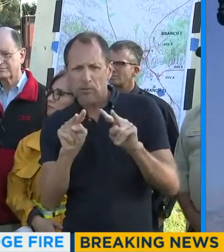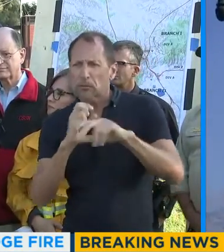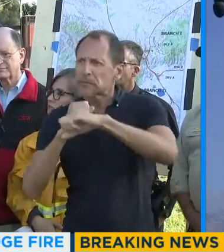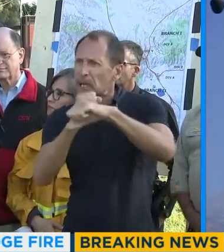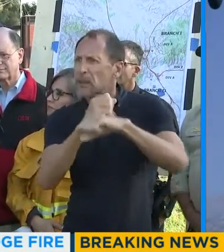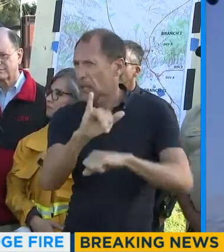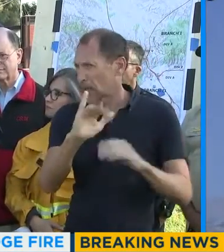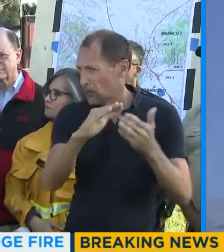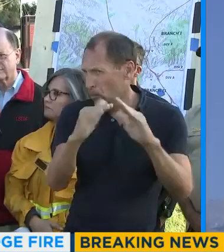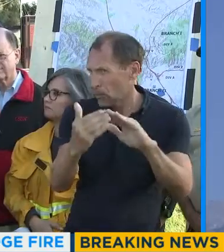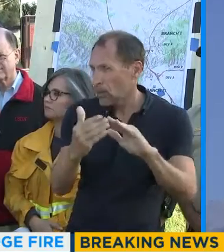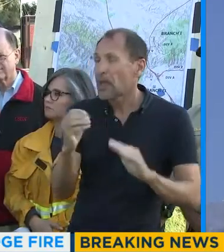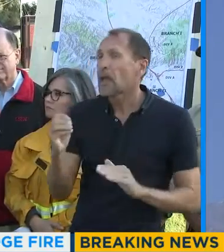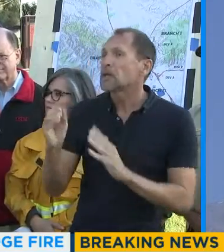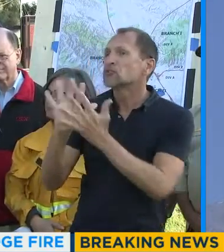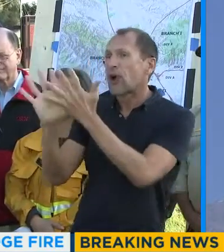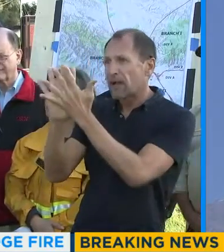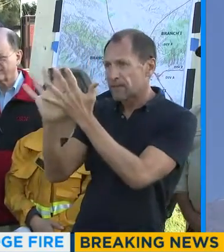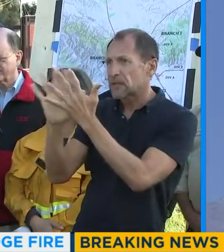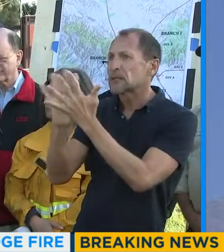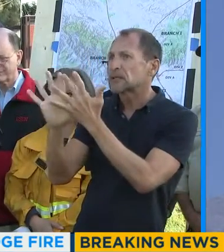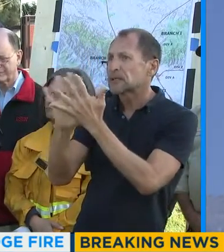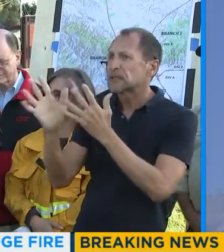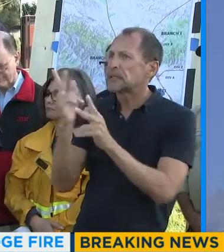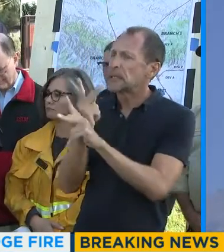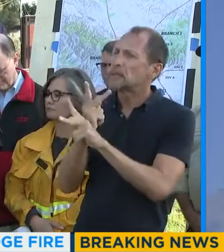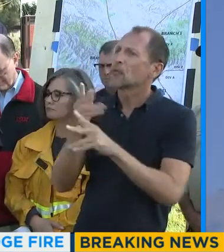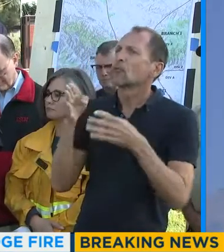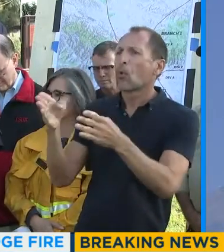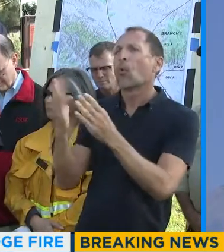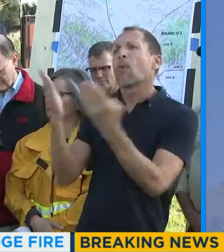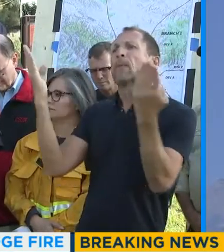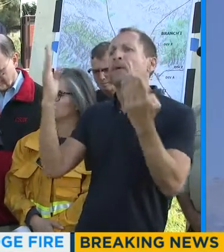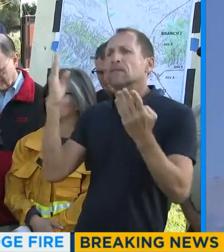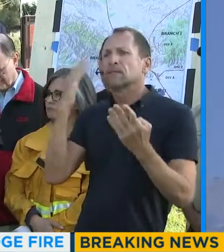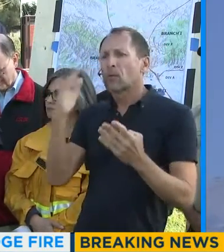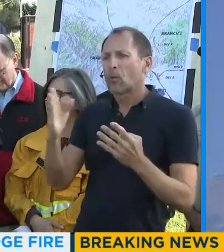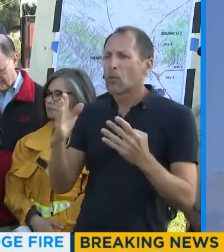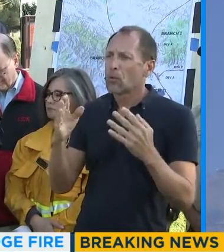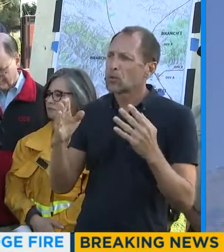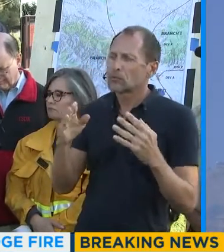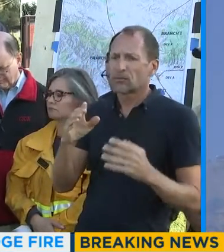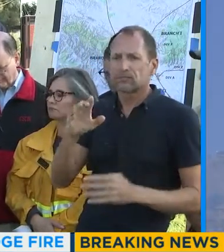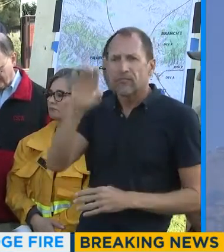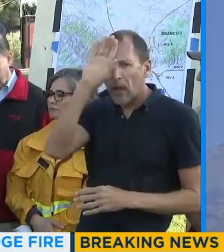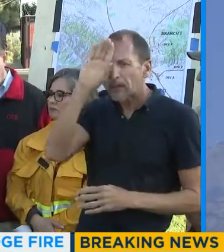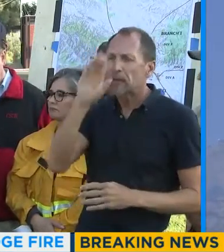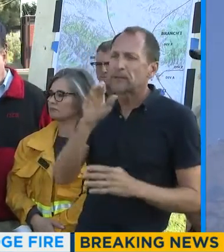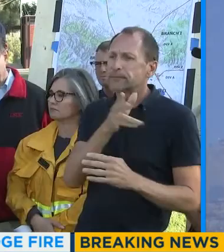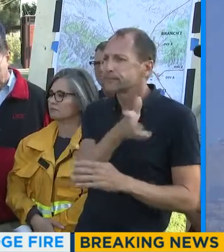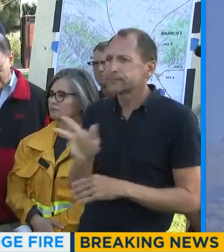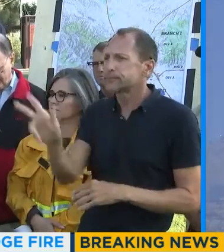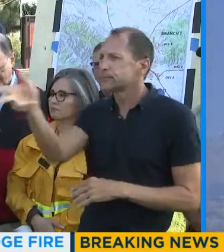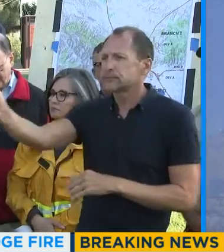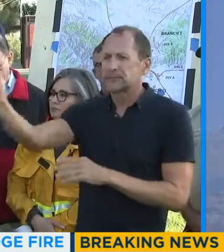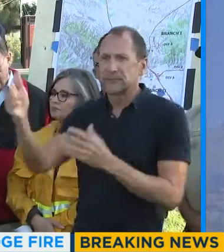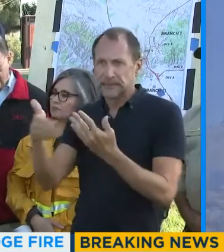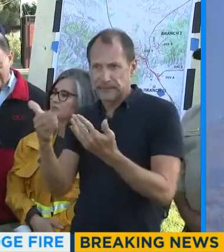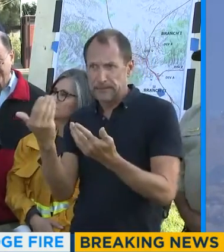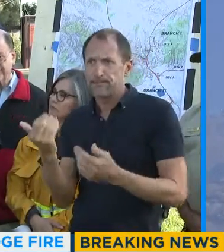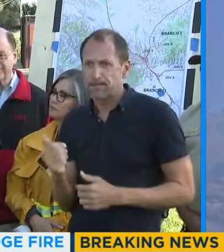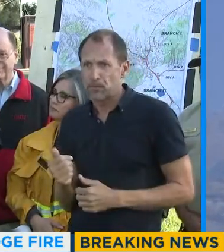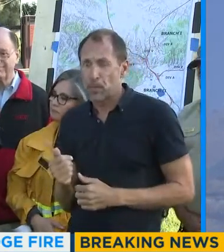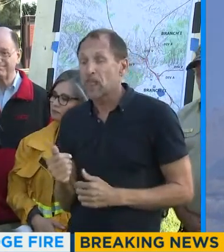that the fire and other resources can get in and out of these areas. The closed areas as they are